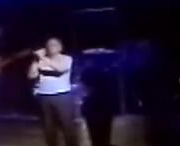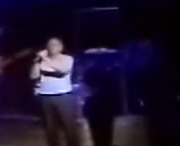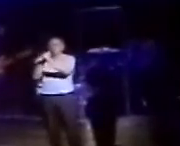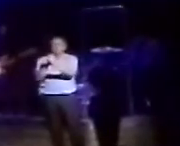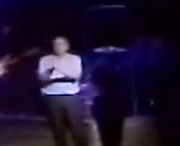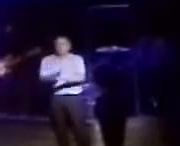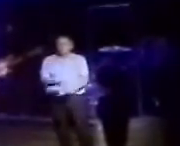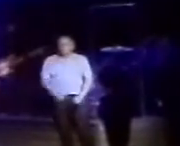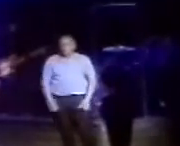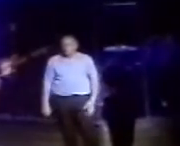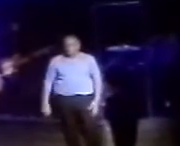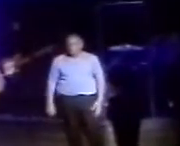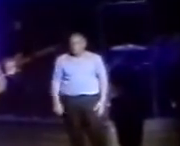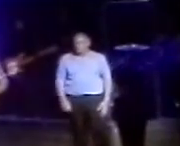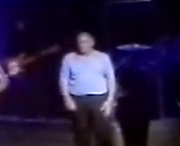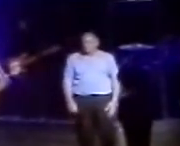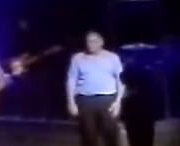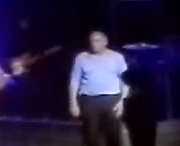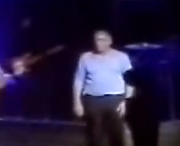praises.